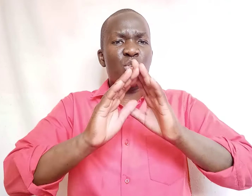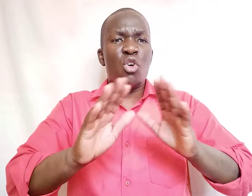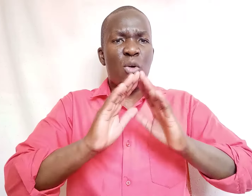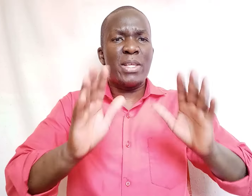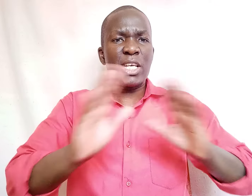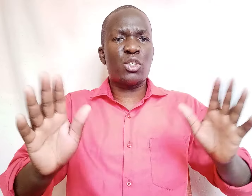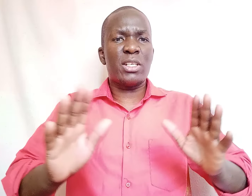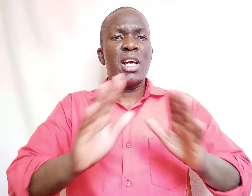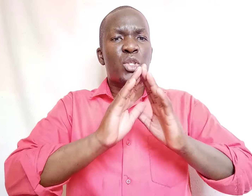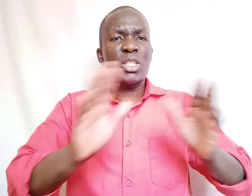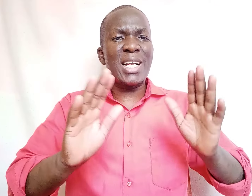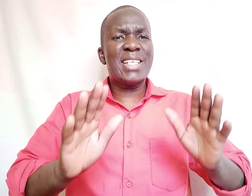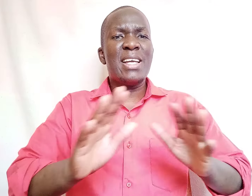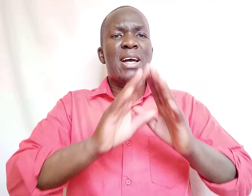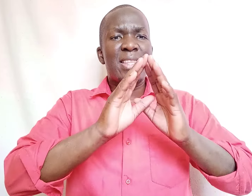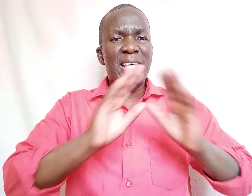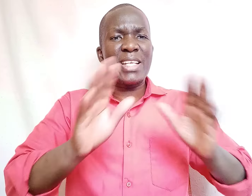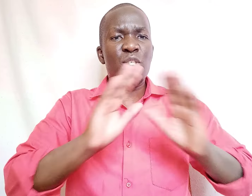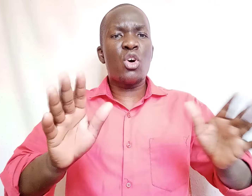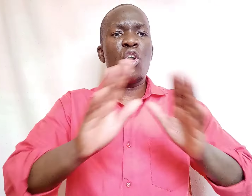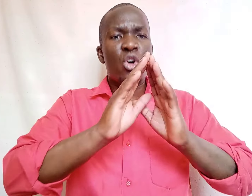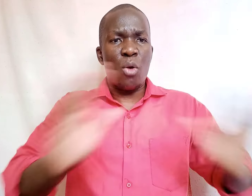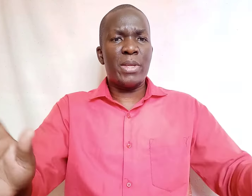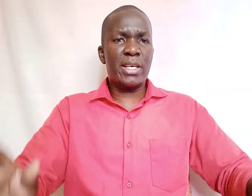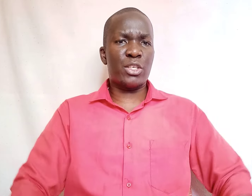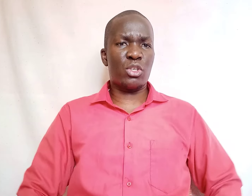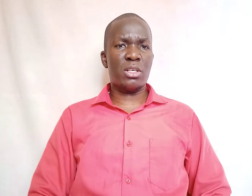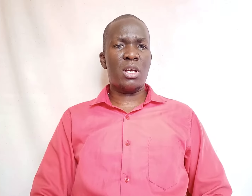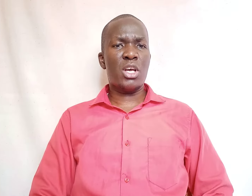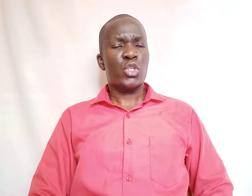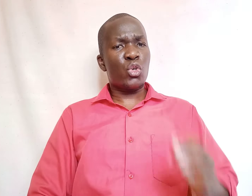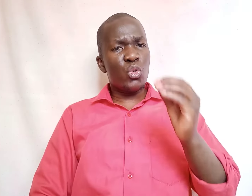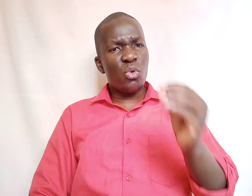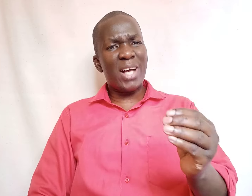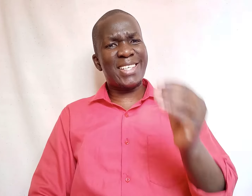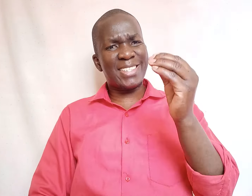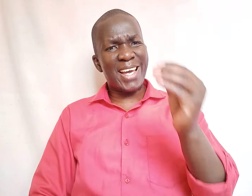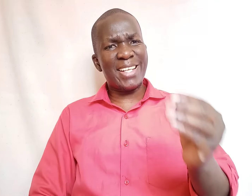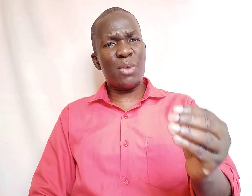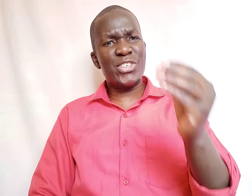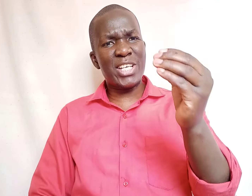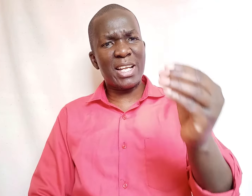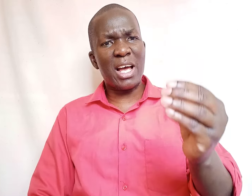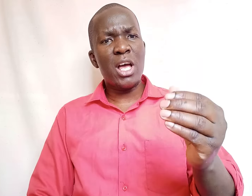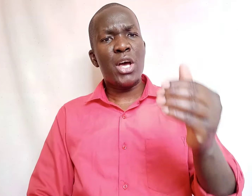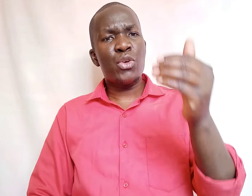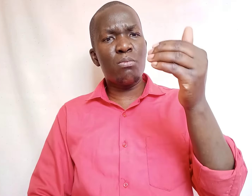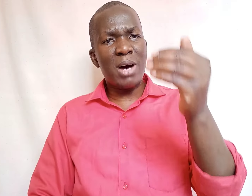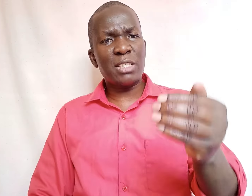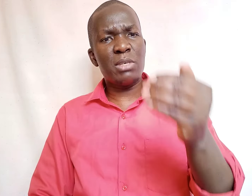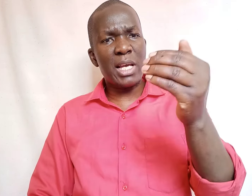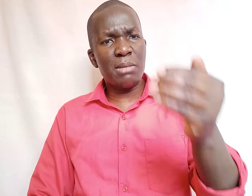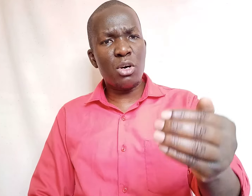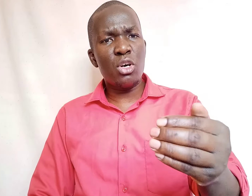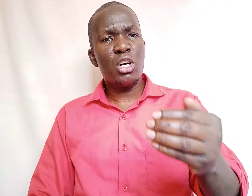no communication. Totally, there is no communication. So you as a sign language teller, you must be able